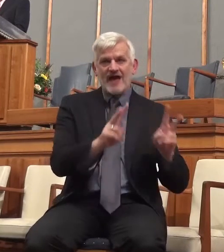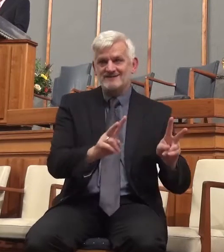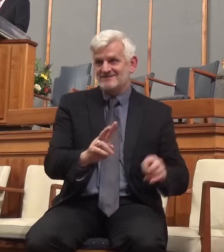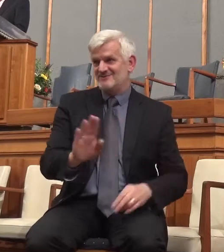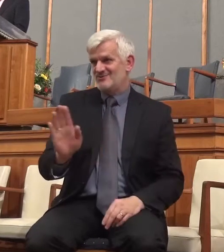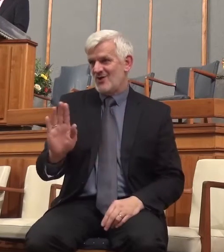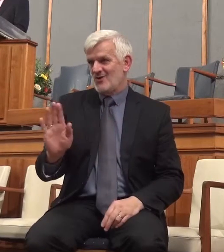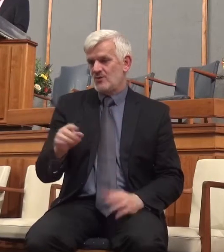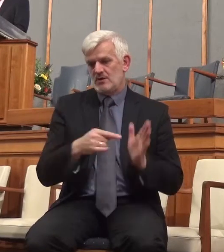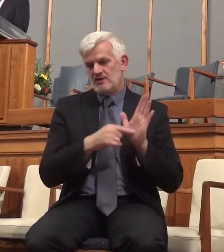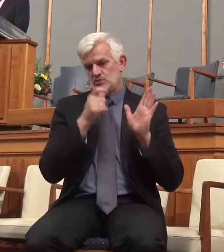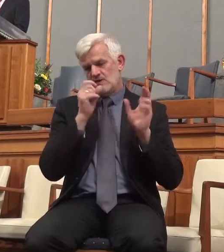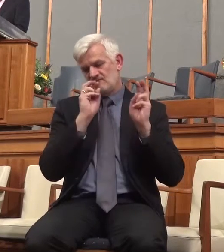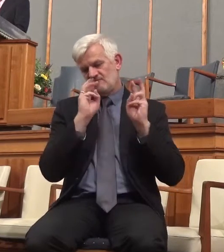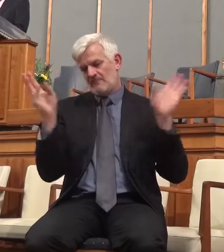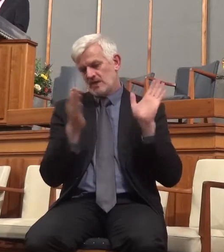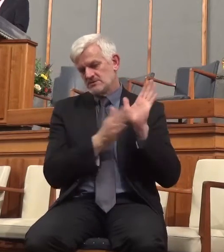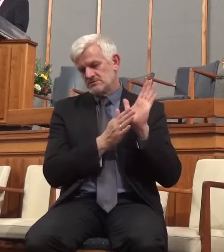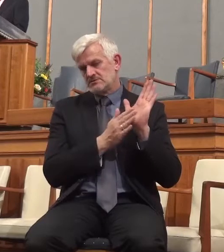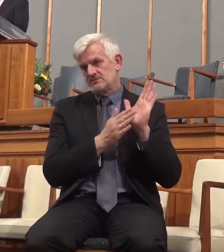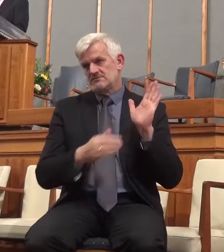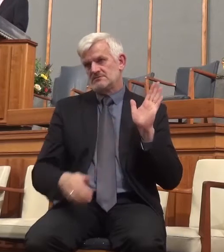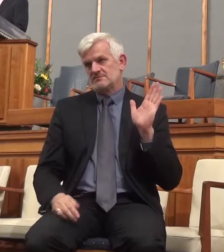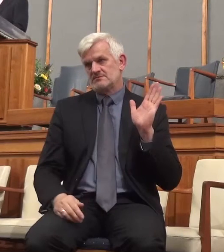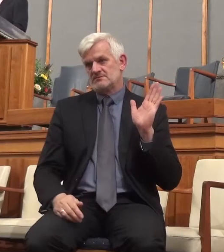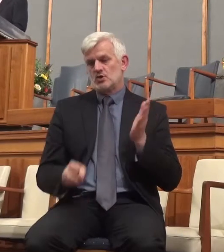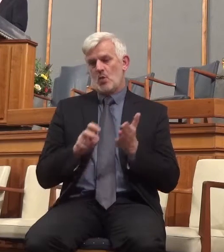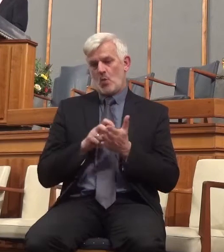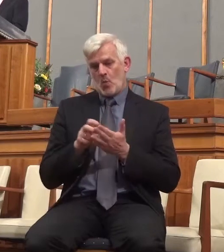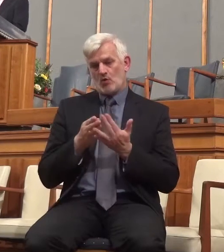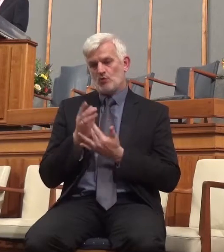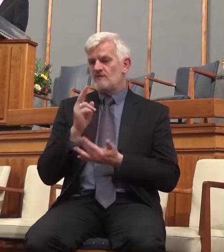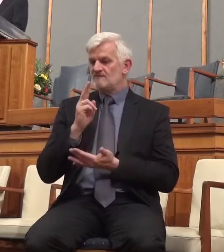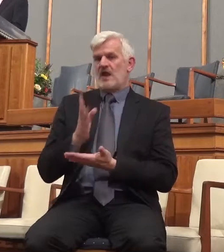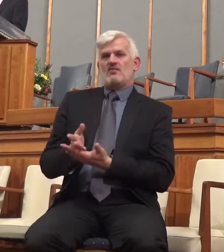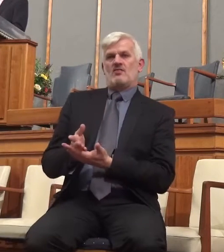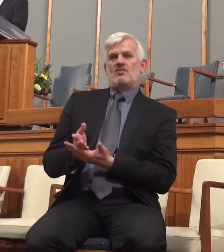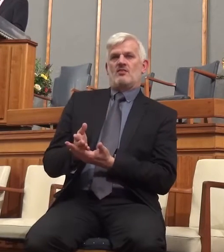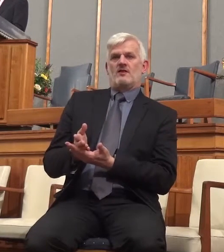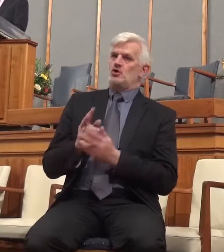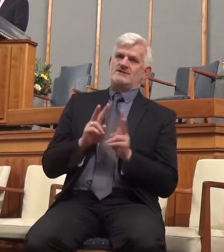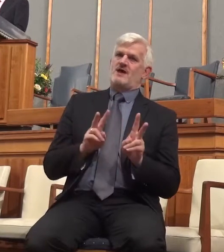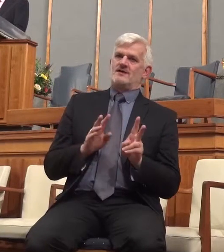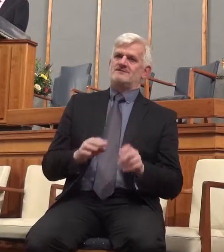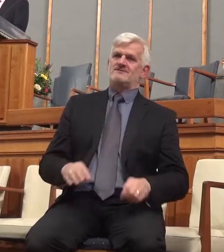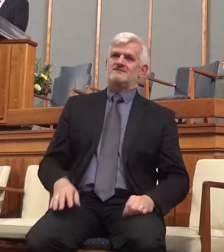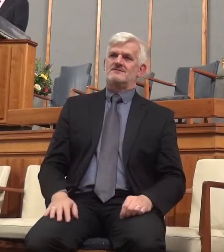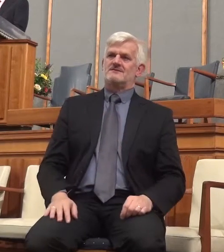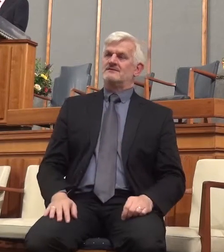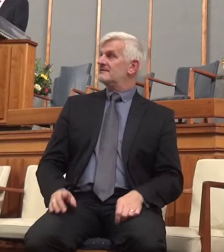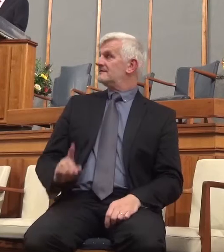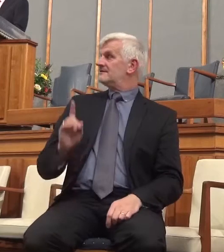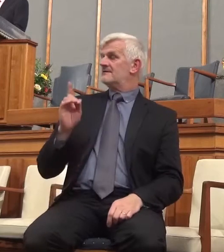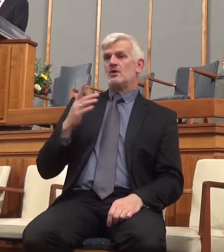faith, not by sight. The title is Expanding Your View of Life. And that's